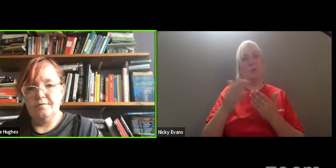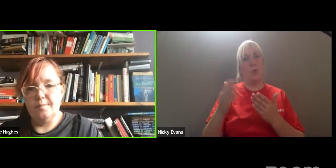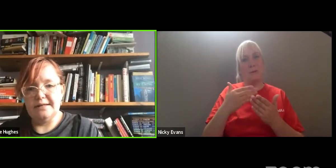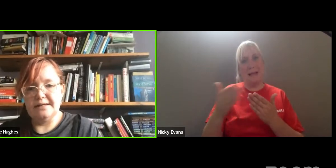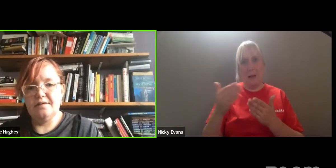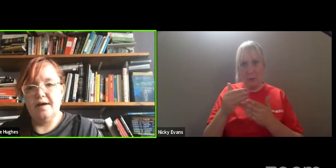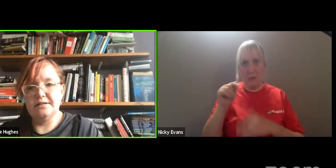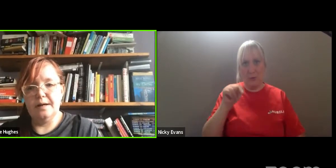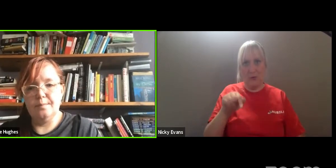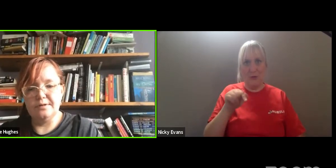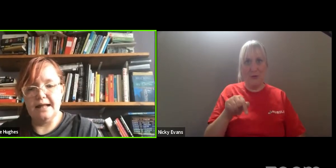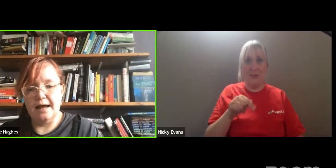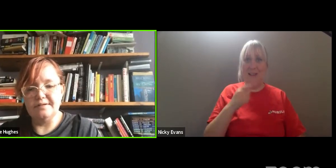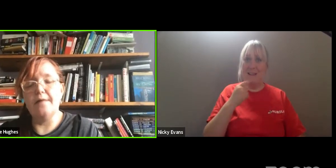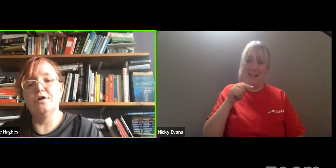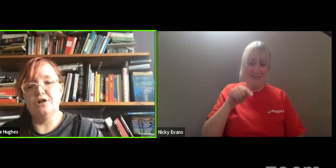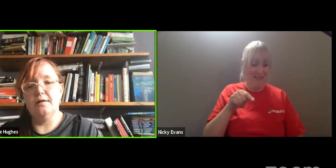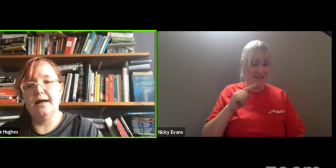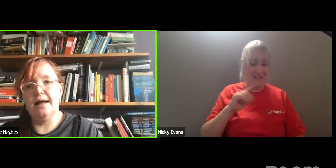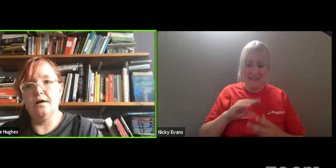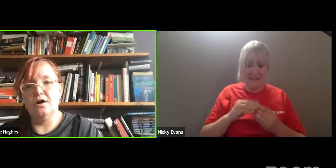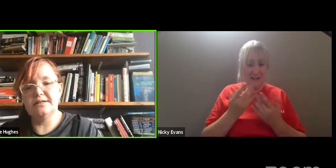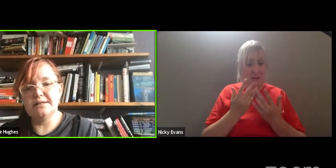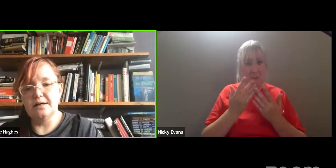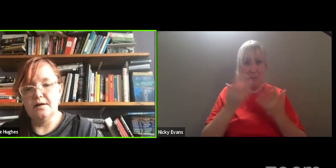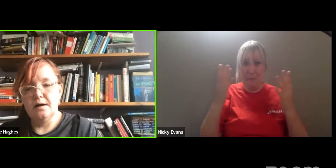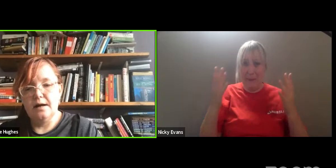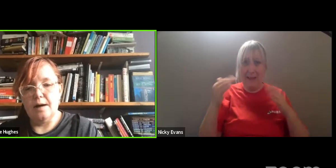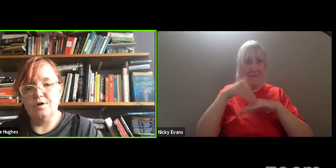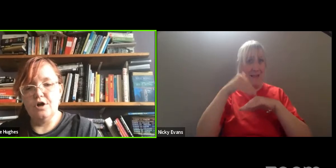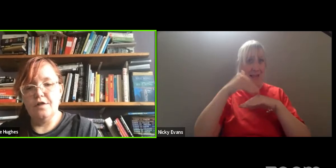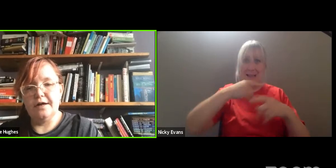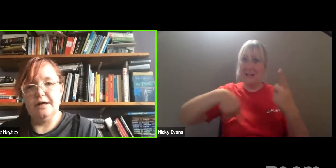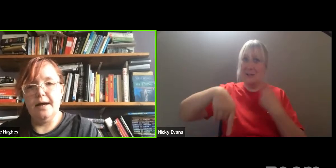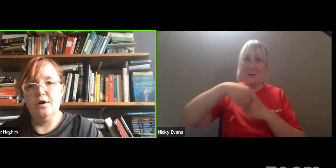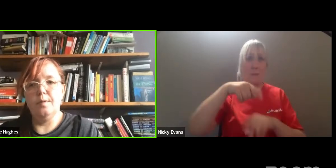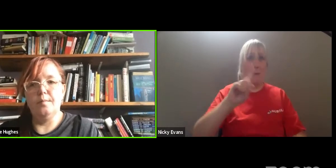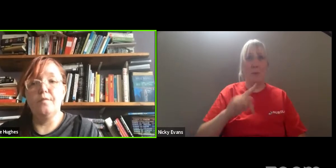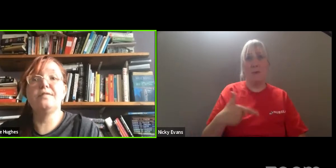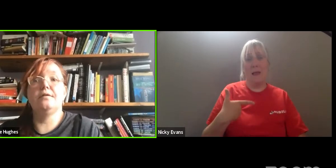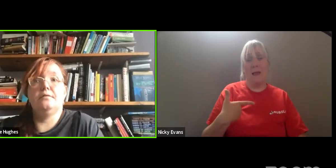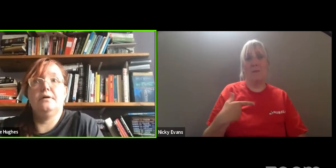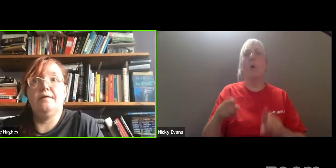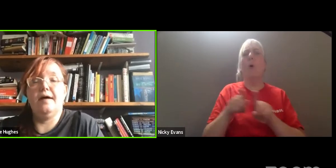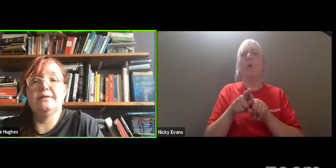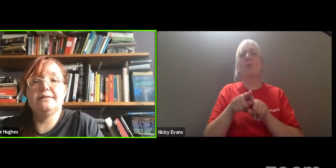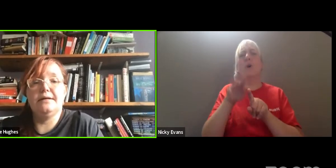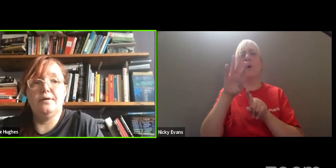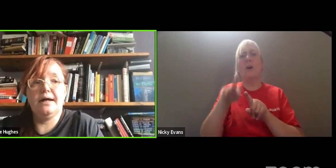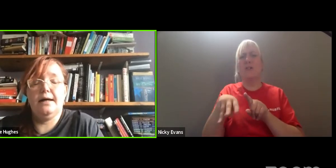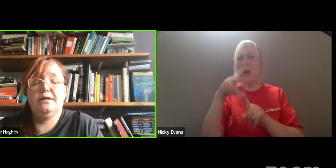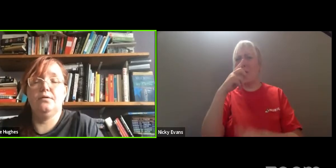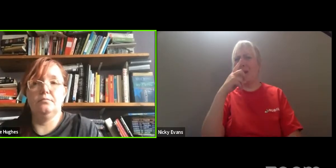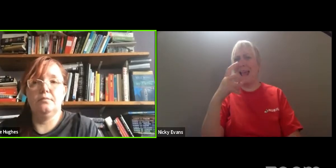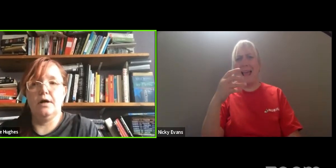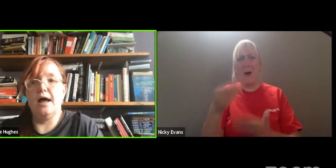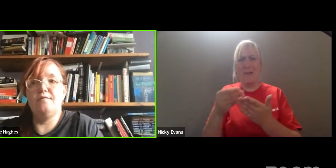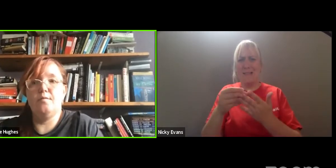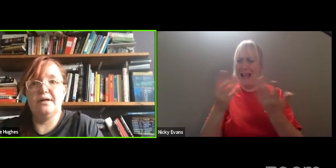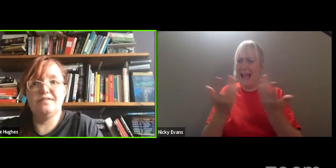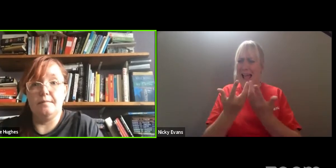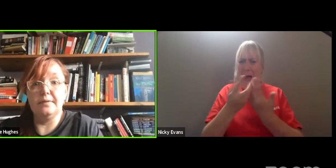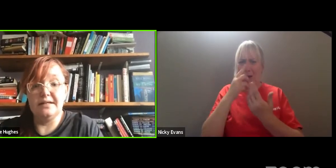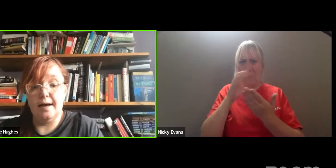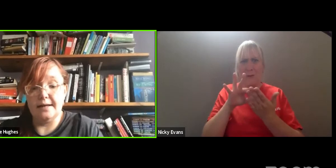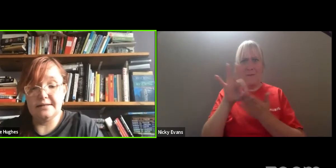having a dramatic effect on people's lives. And the childcare costs. How on earth can you pay up a month in advance? You know, you can't do. And not